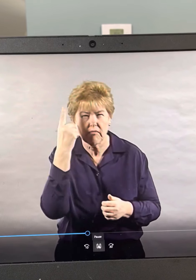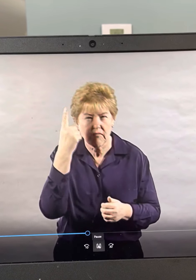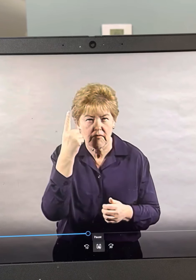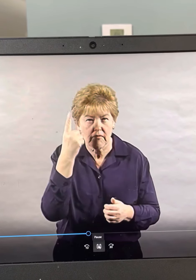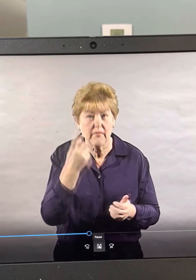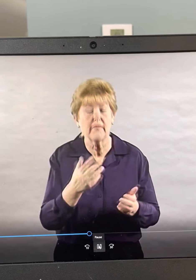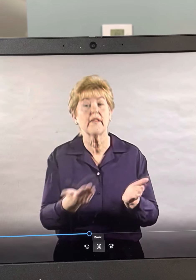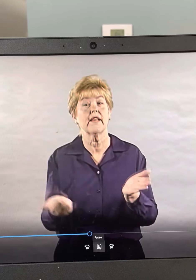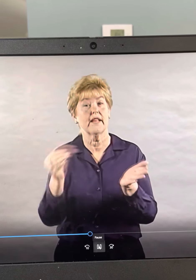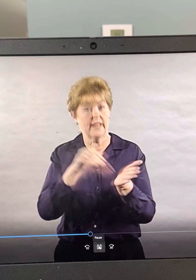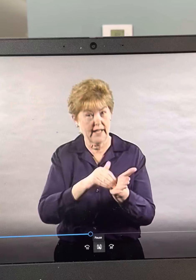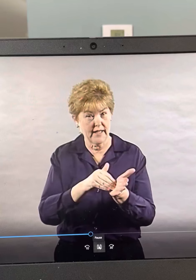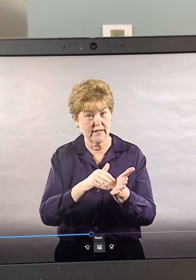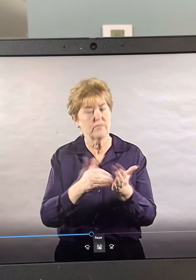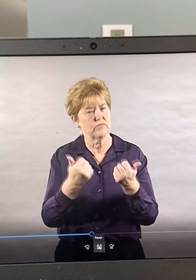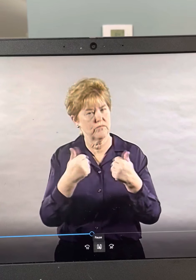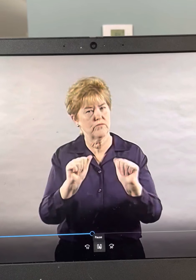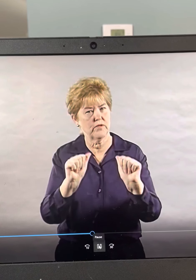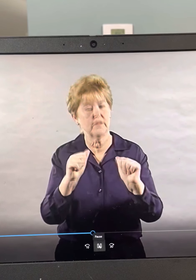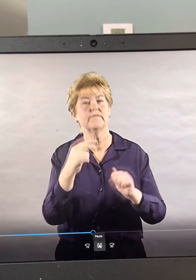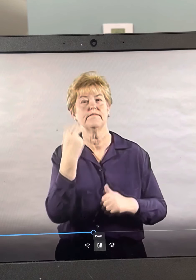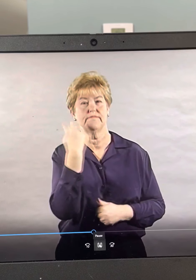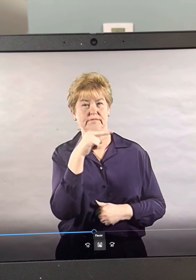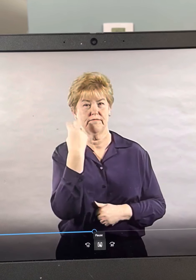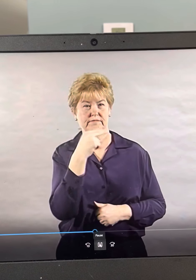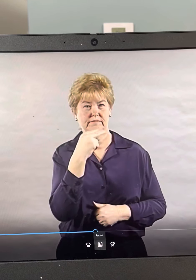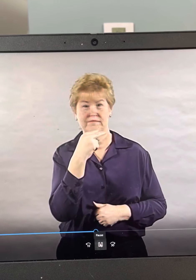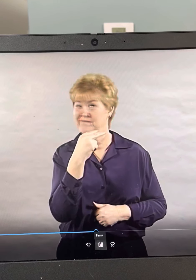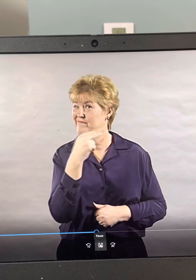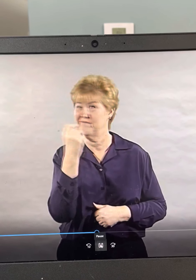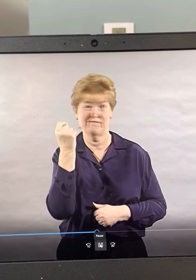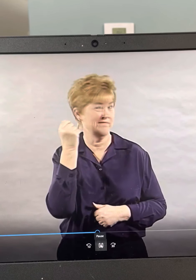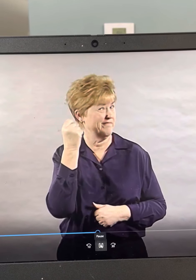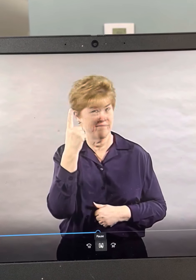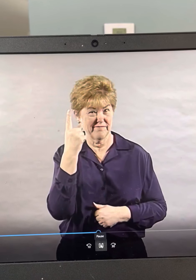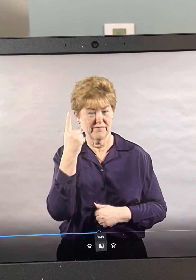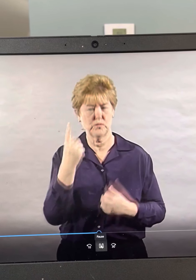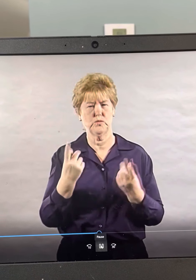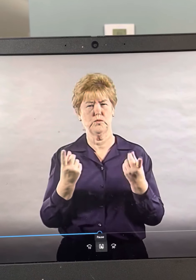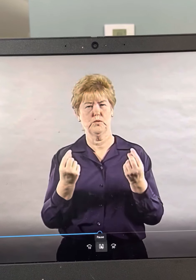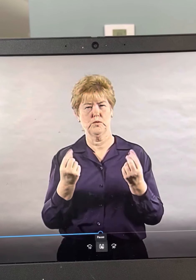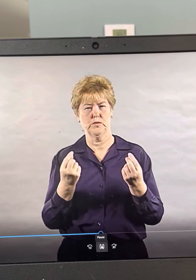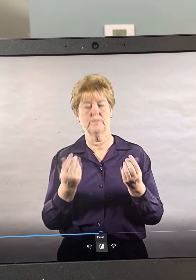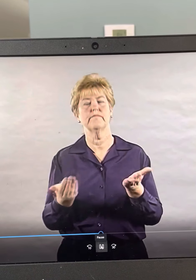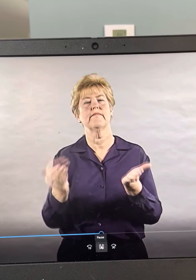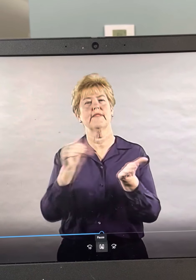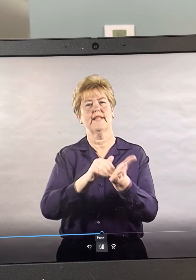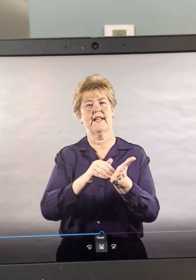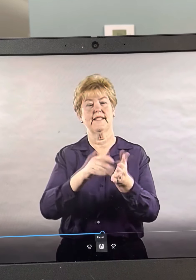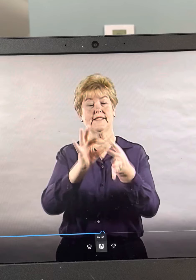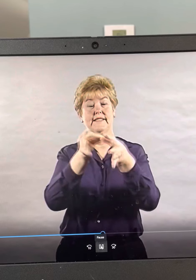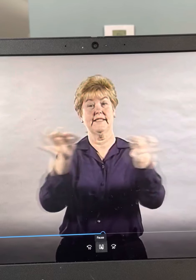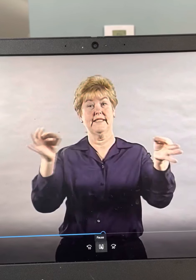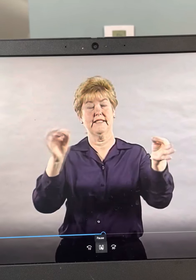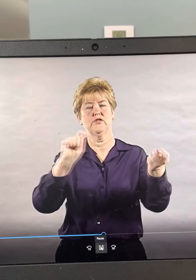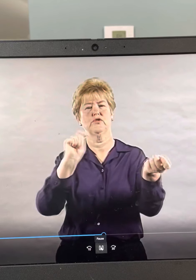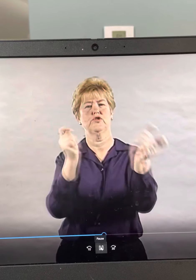Some deaf people are able to lip read, but if they miss something, just say the